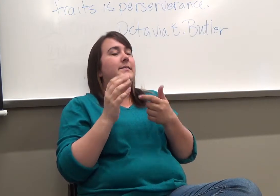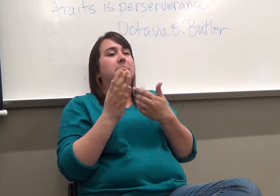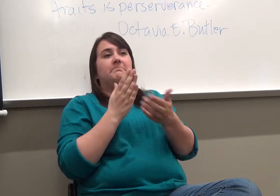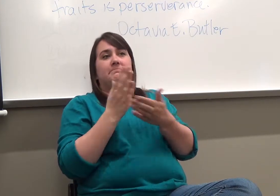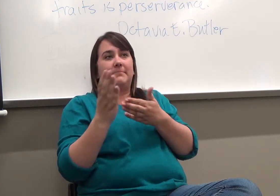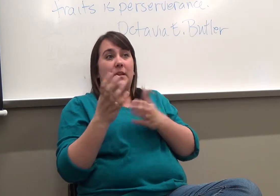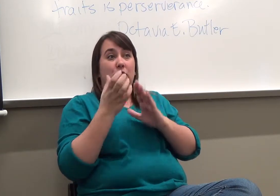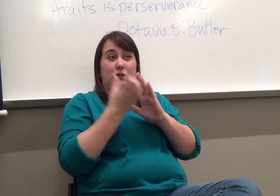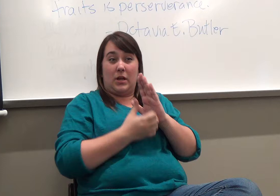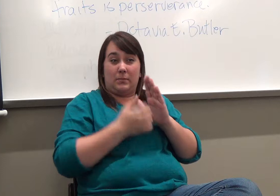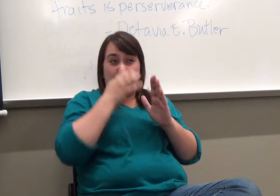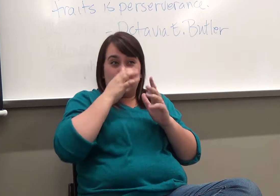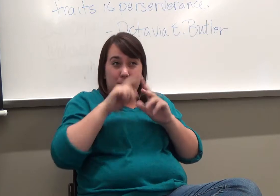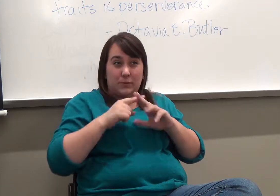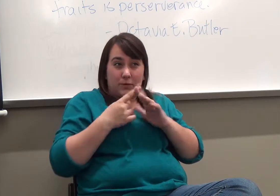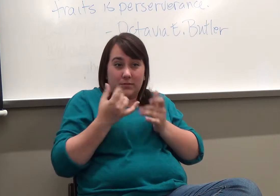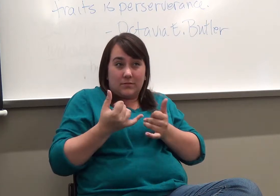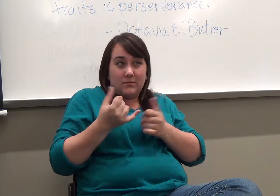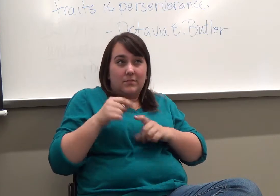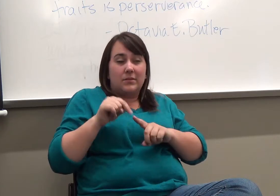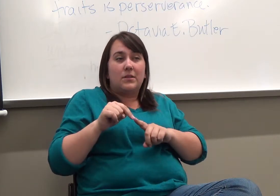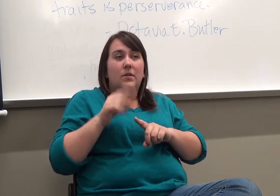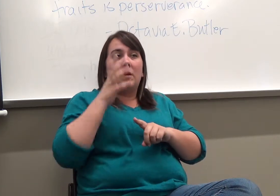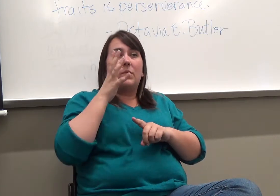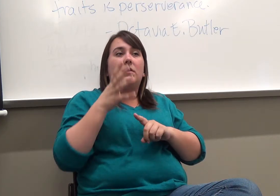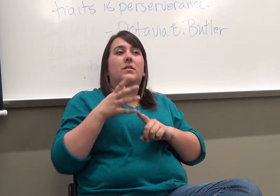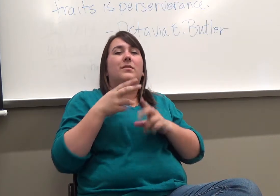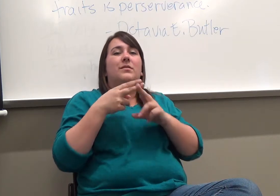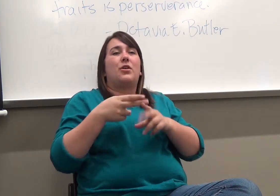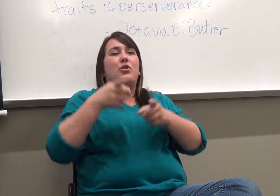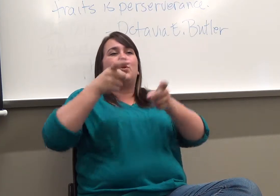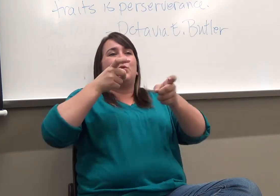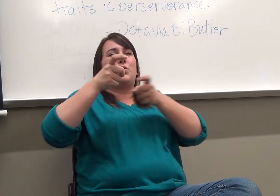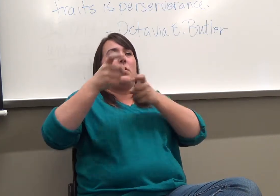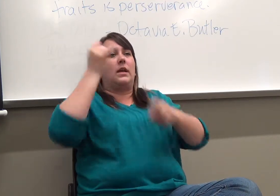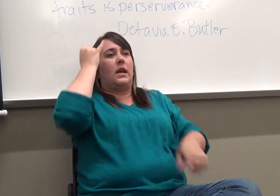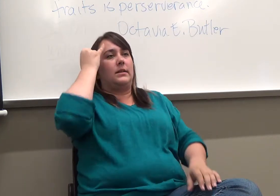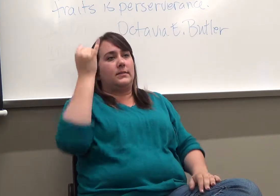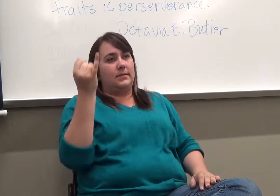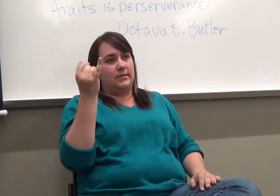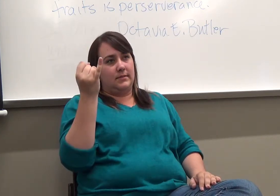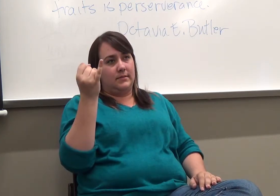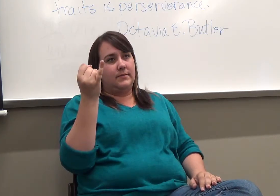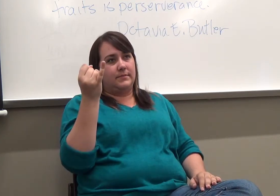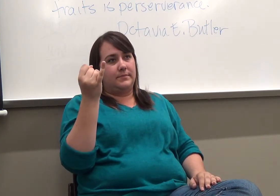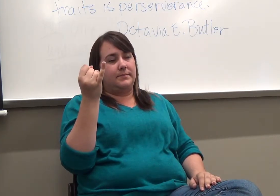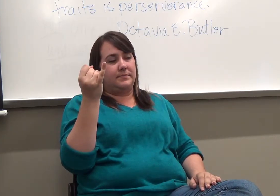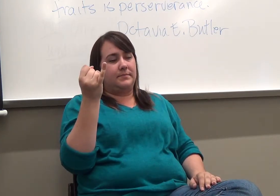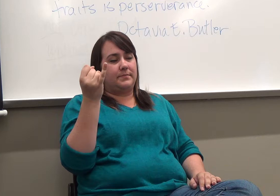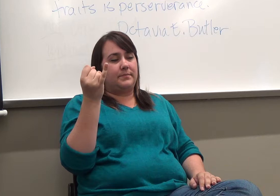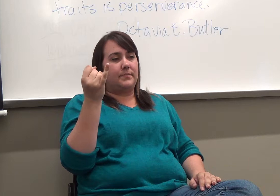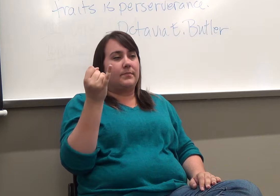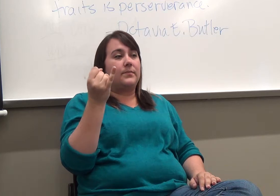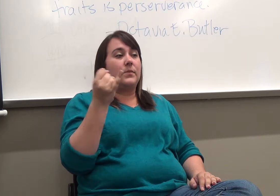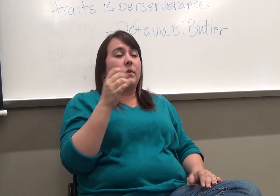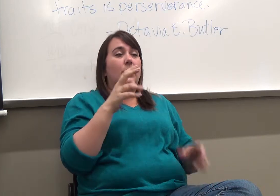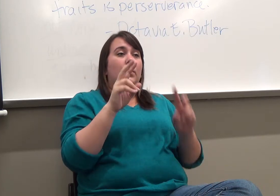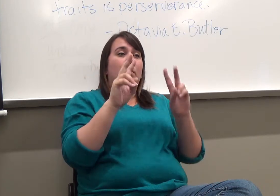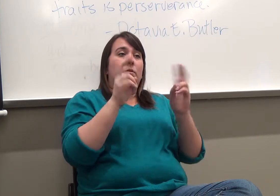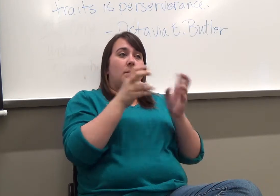going into right now, it calls it a controlling idea, okay? So your topic sentence